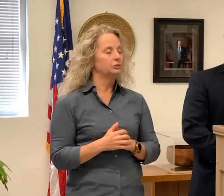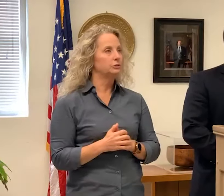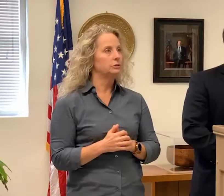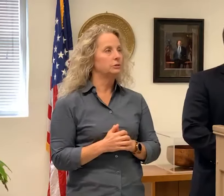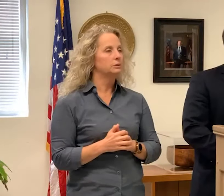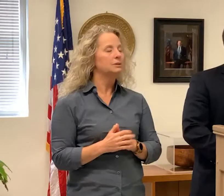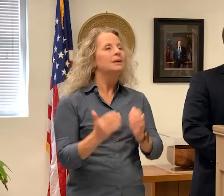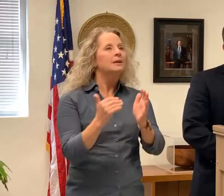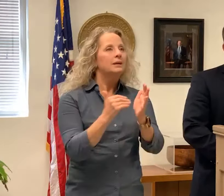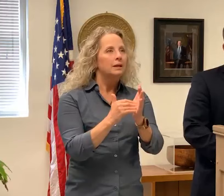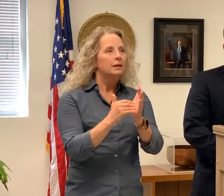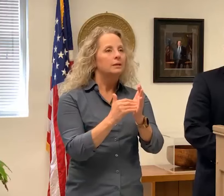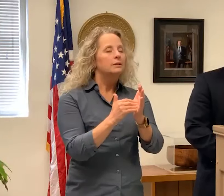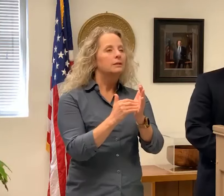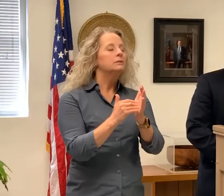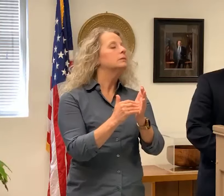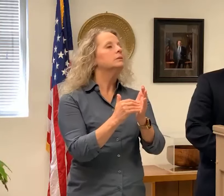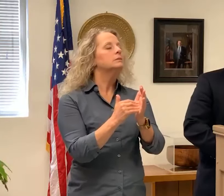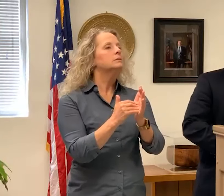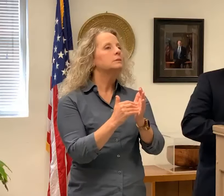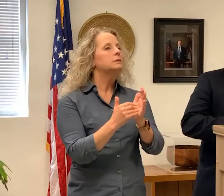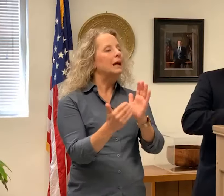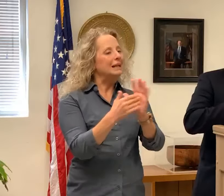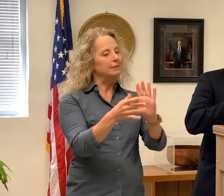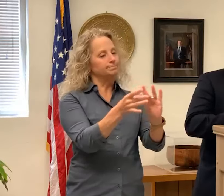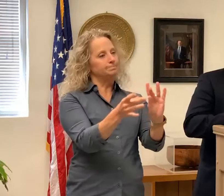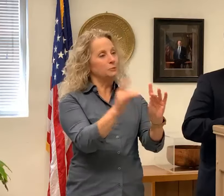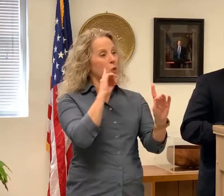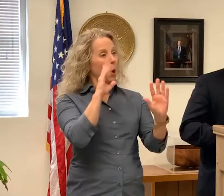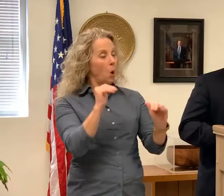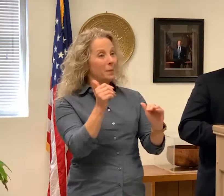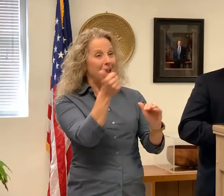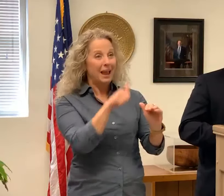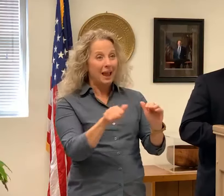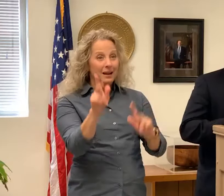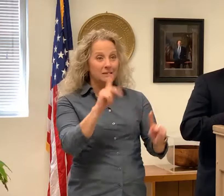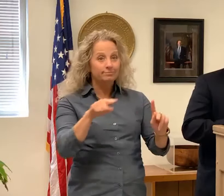just again, to reiterate what the hope is that if anyone